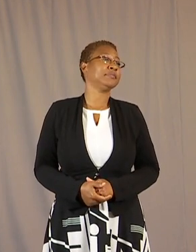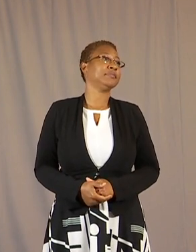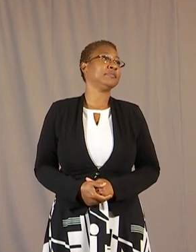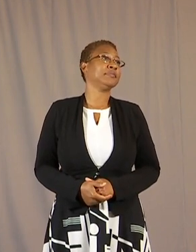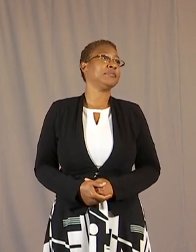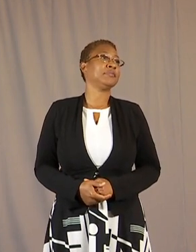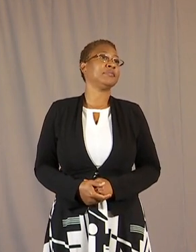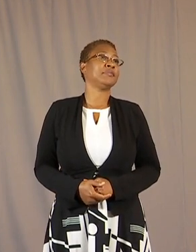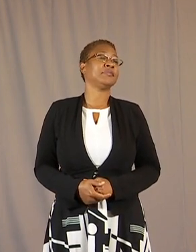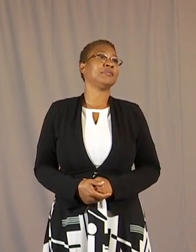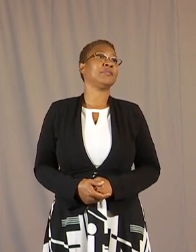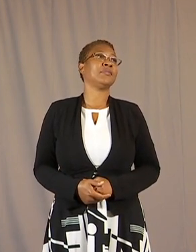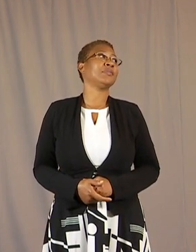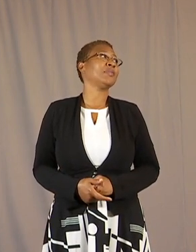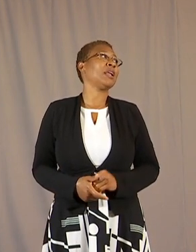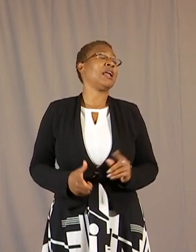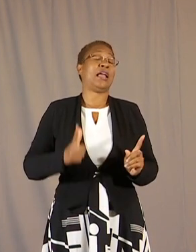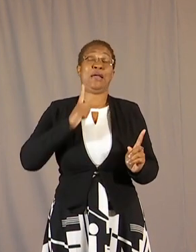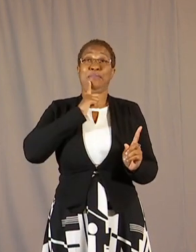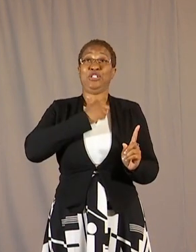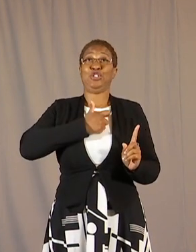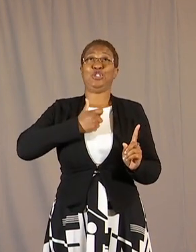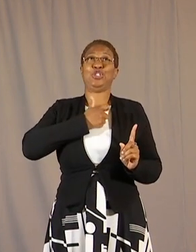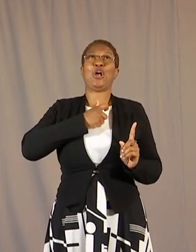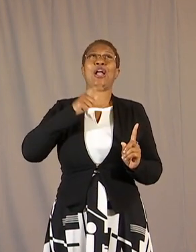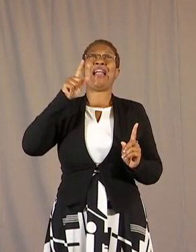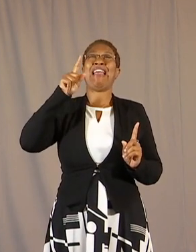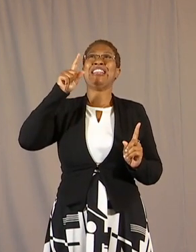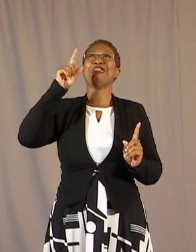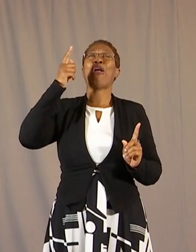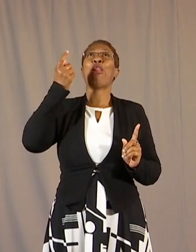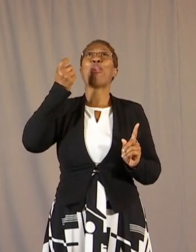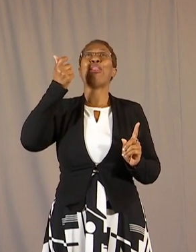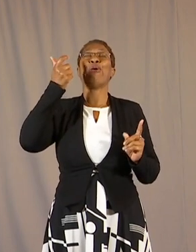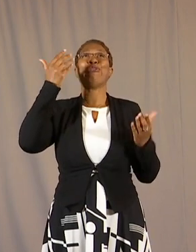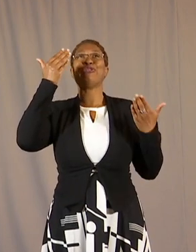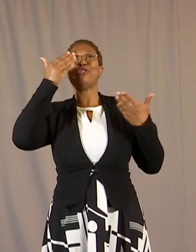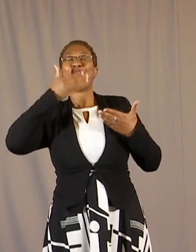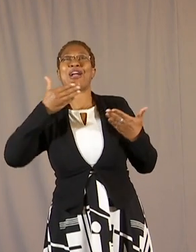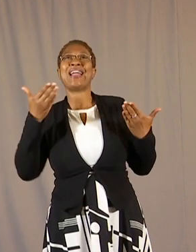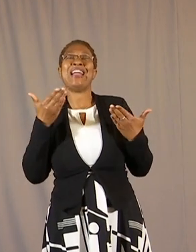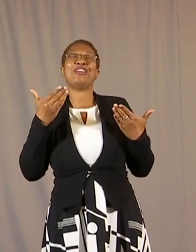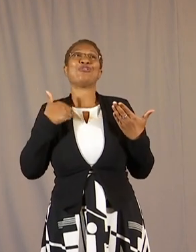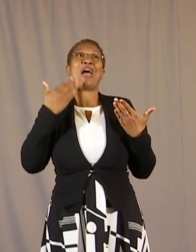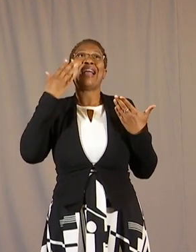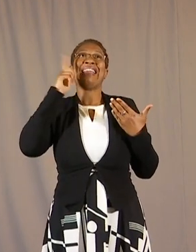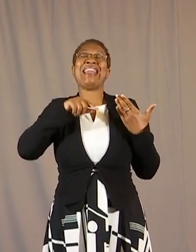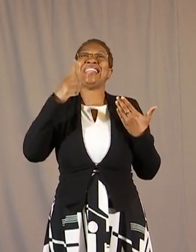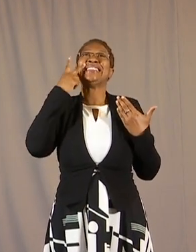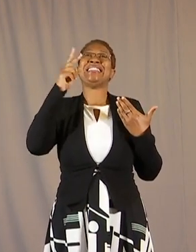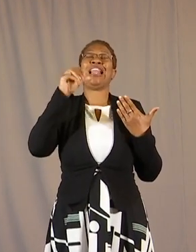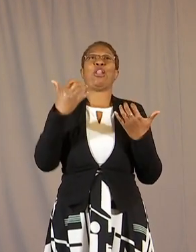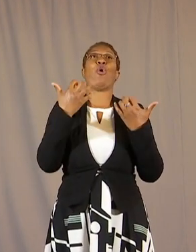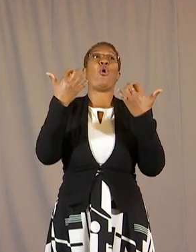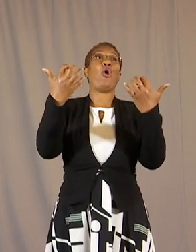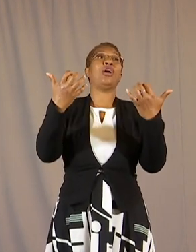And I'm sorry, the lights really challenge me to see if there's any question at all.